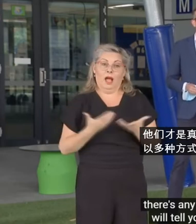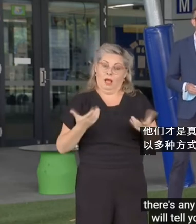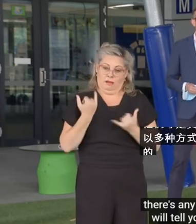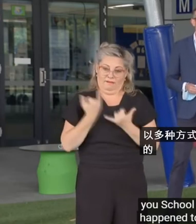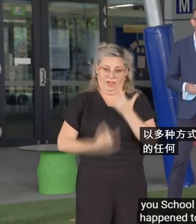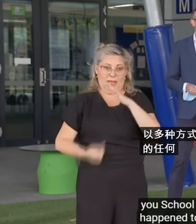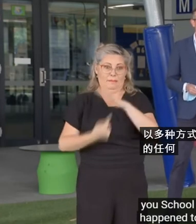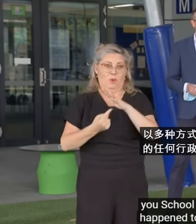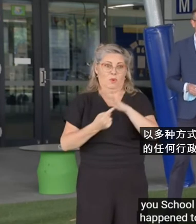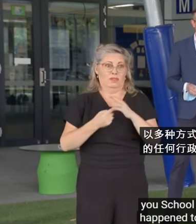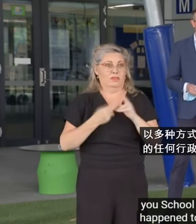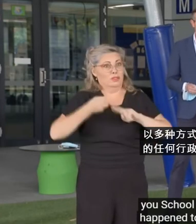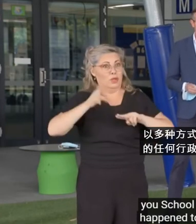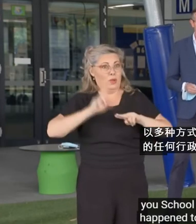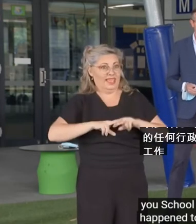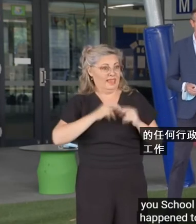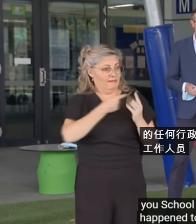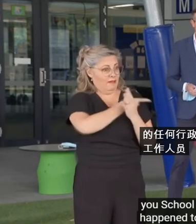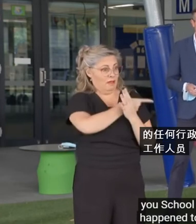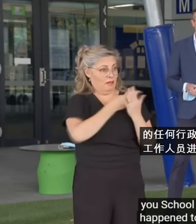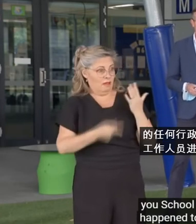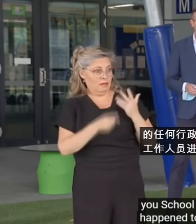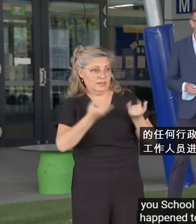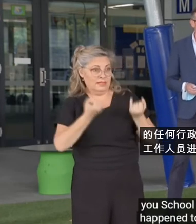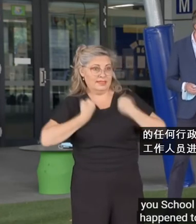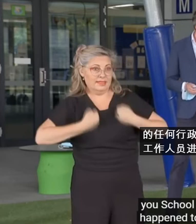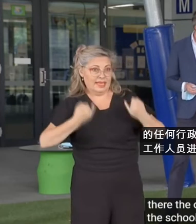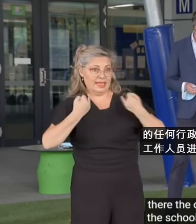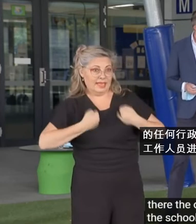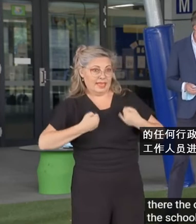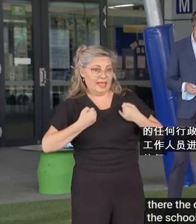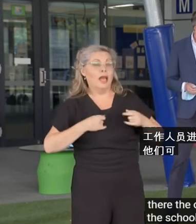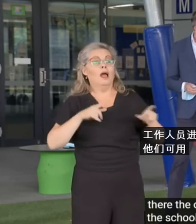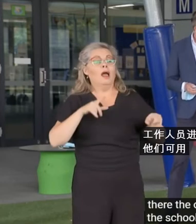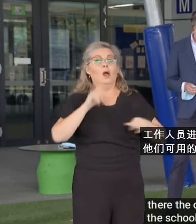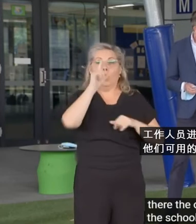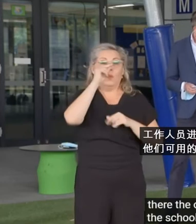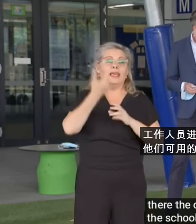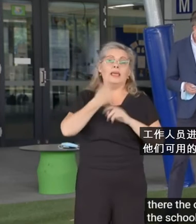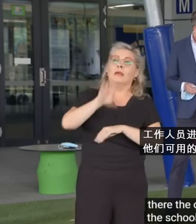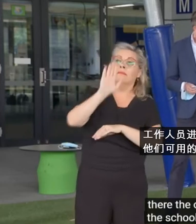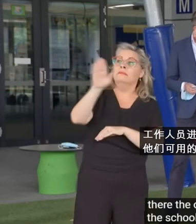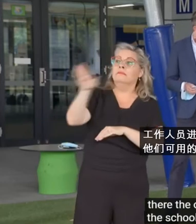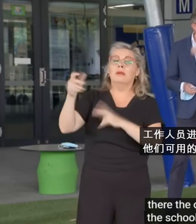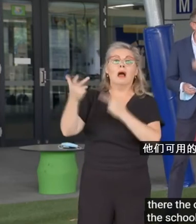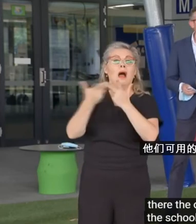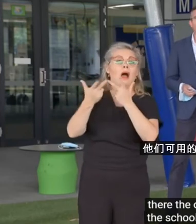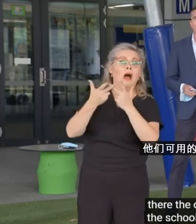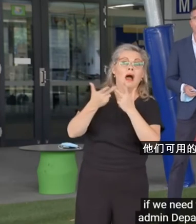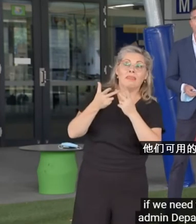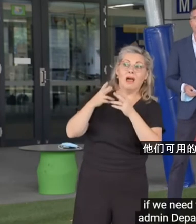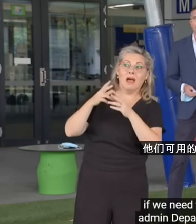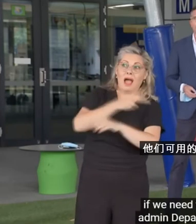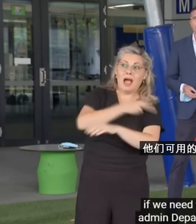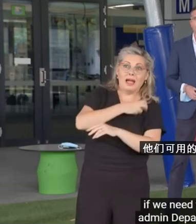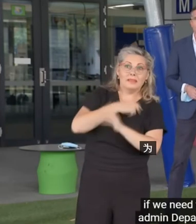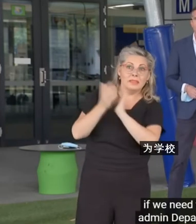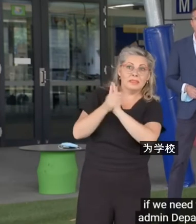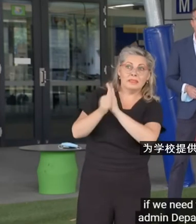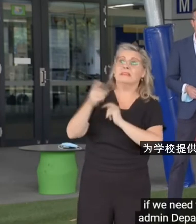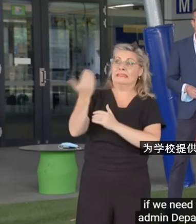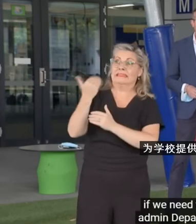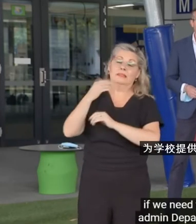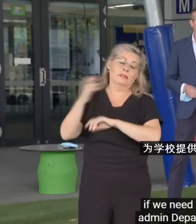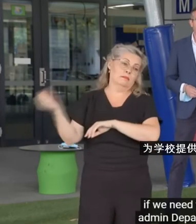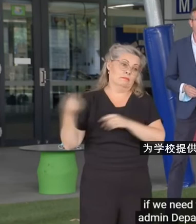So if we need to call on any of our admin department staff to come in and fill any gaps, they're available as well. So we really have a lot of different